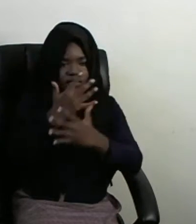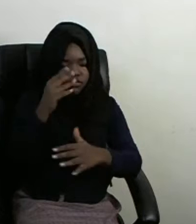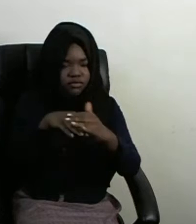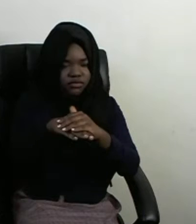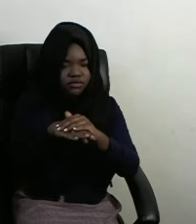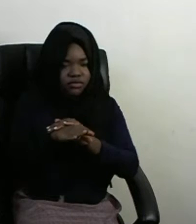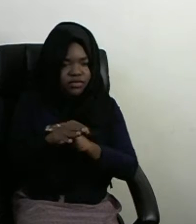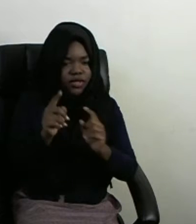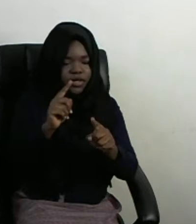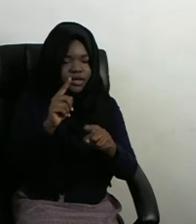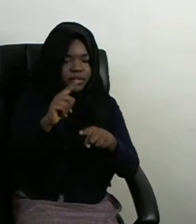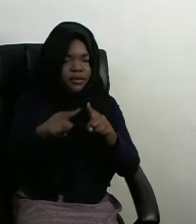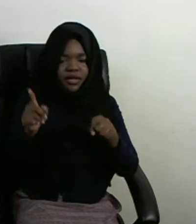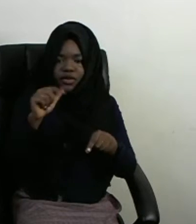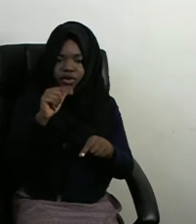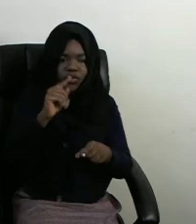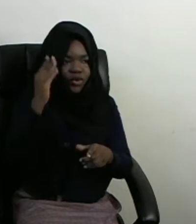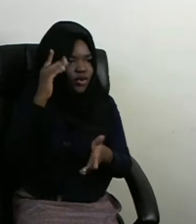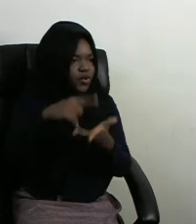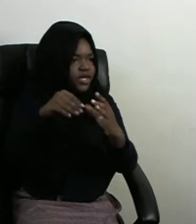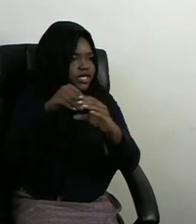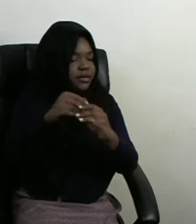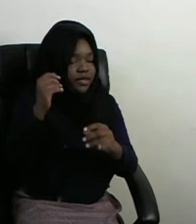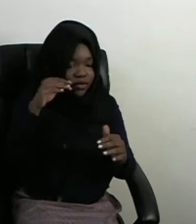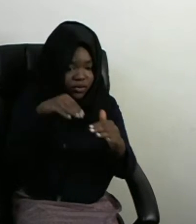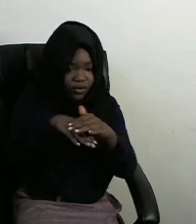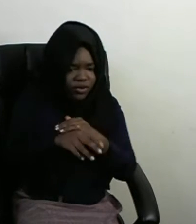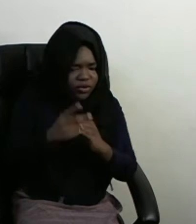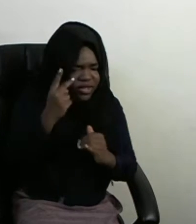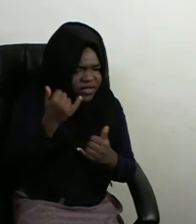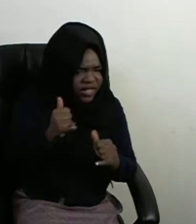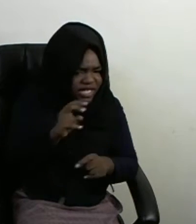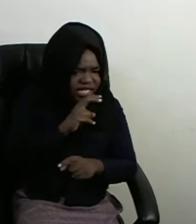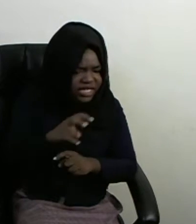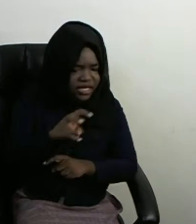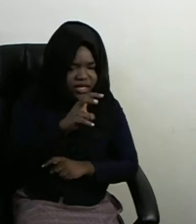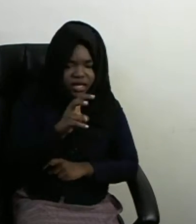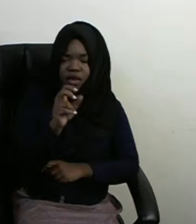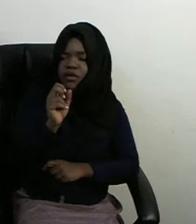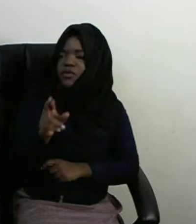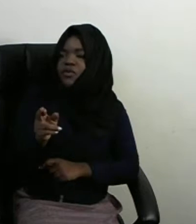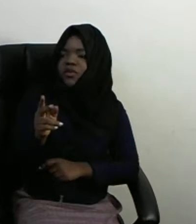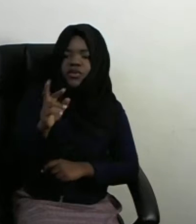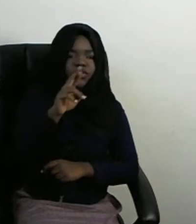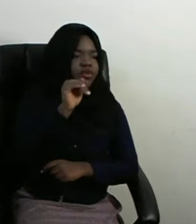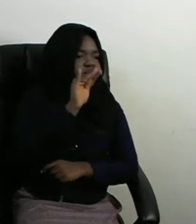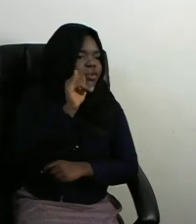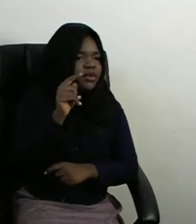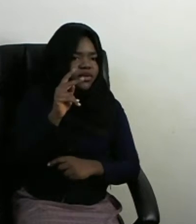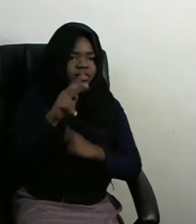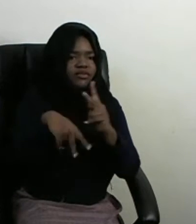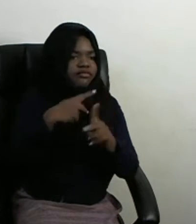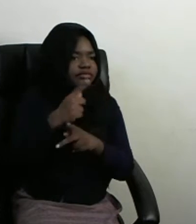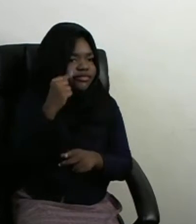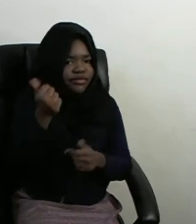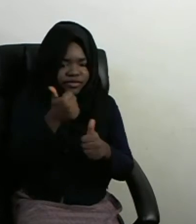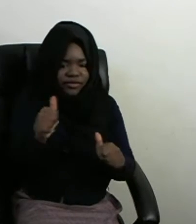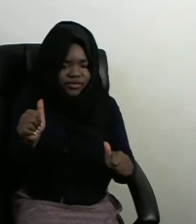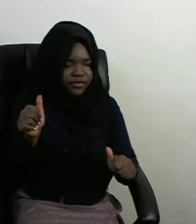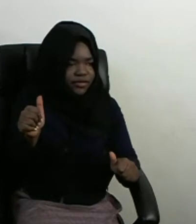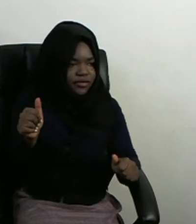you see whether there is any kind of insects or snakes or rabbits or cats or